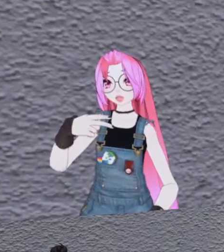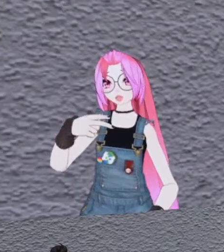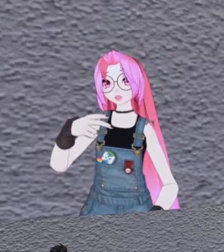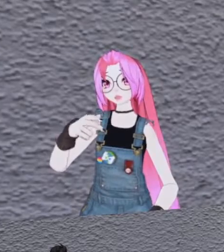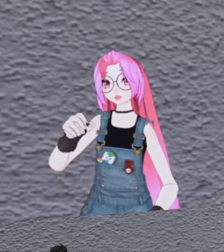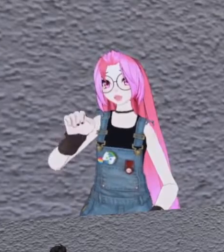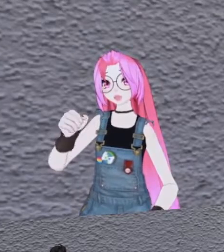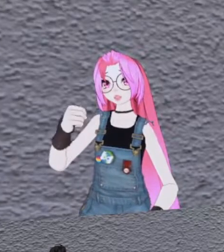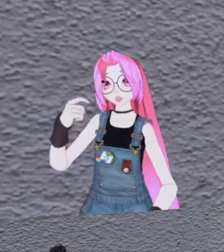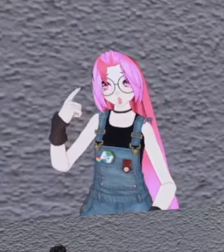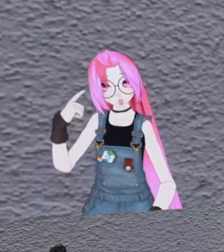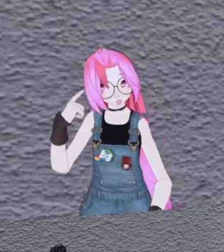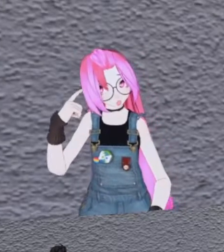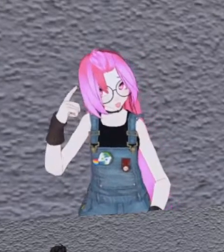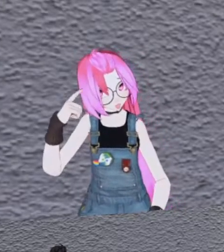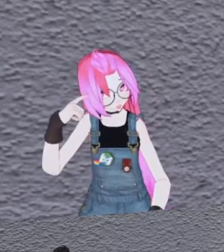Yeah. Okay, let me think.